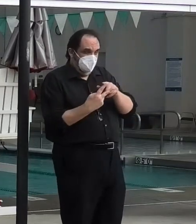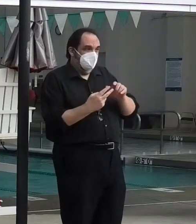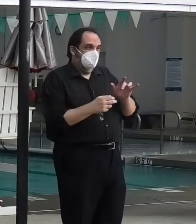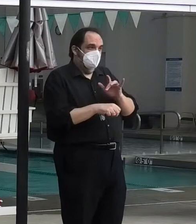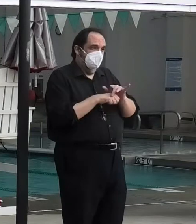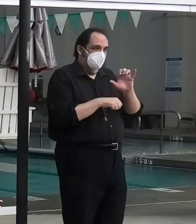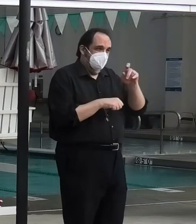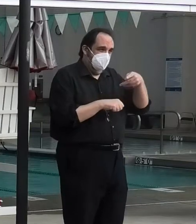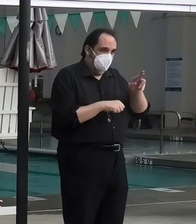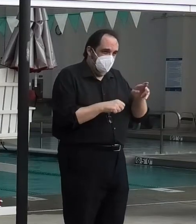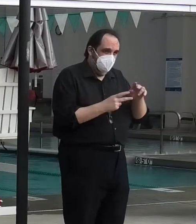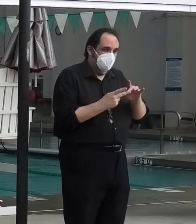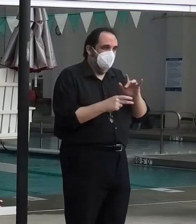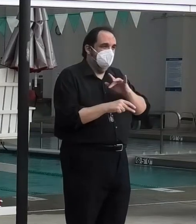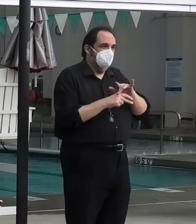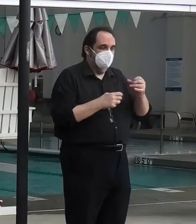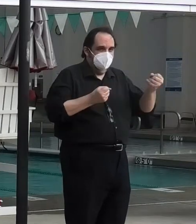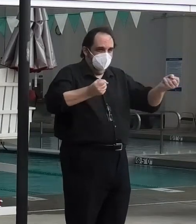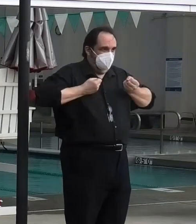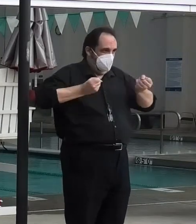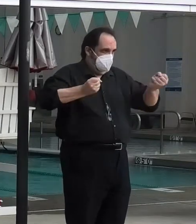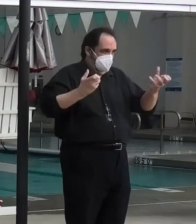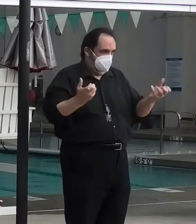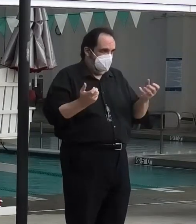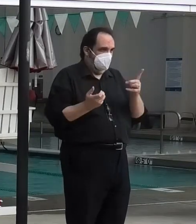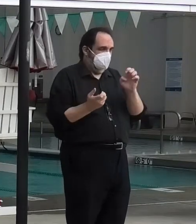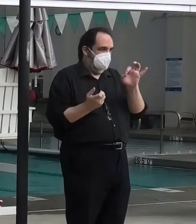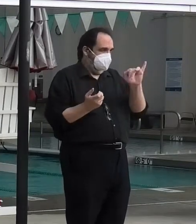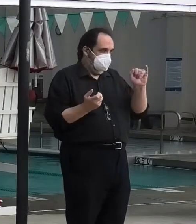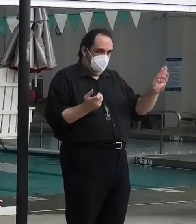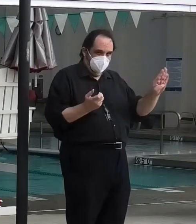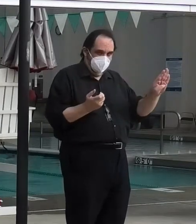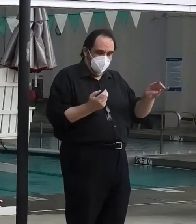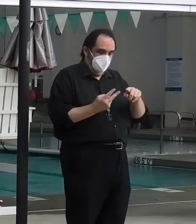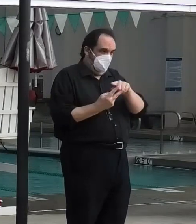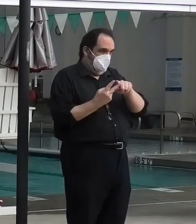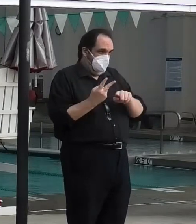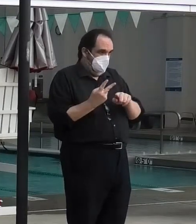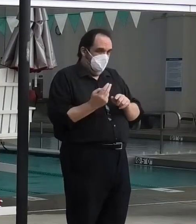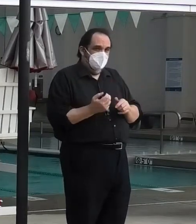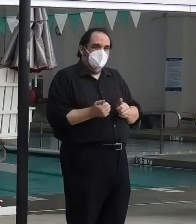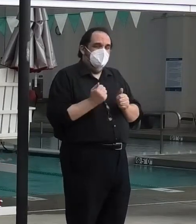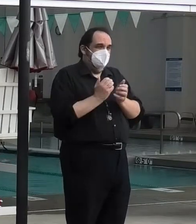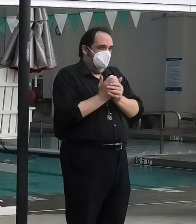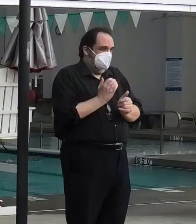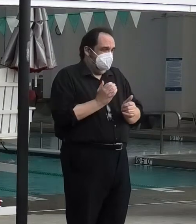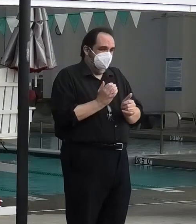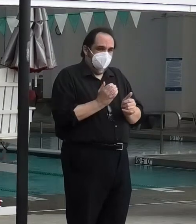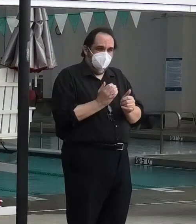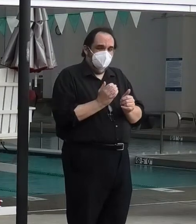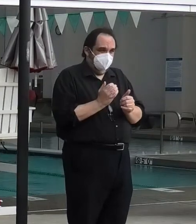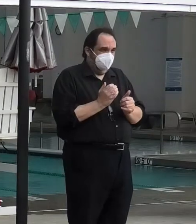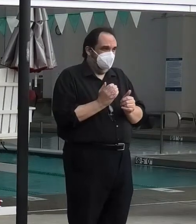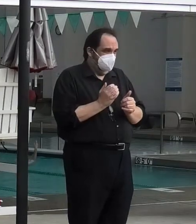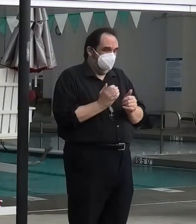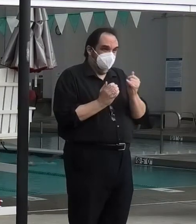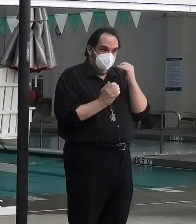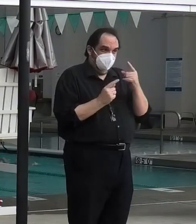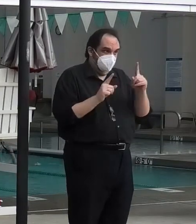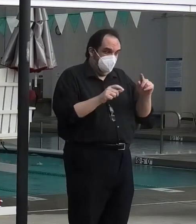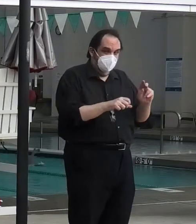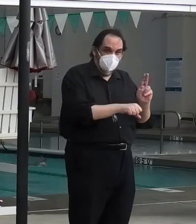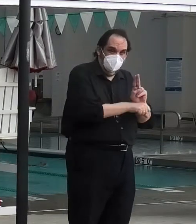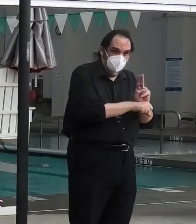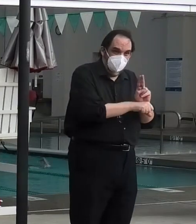CPR and early defibrillation. Both of those life-saving skills were successfully deployed and